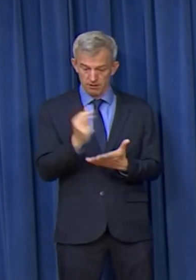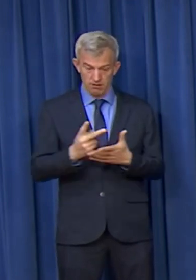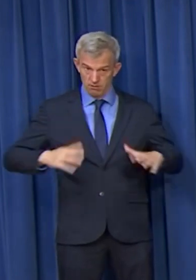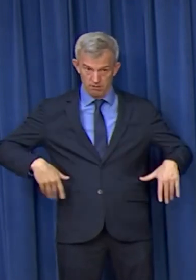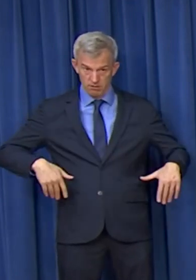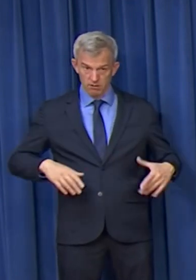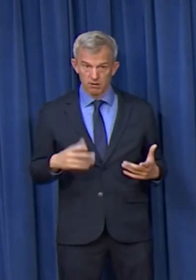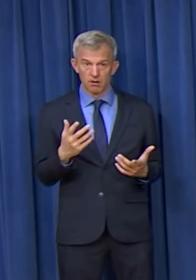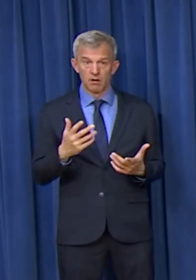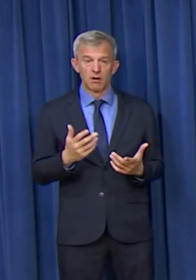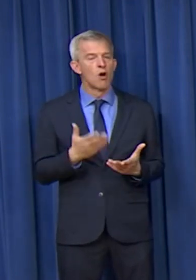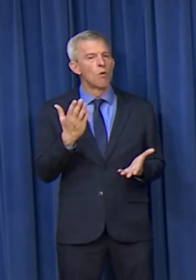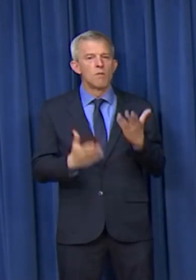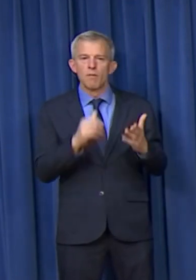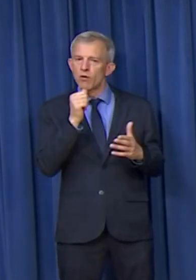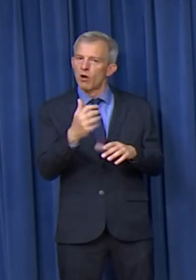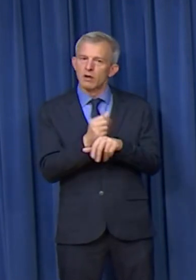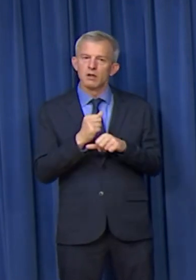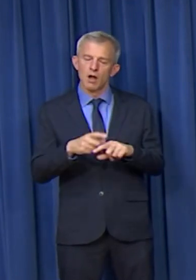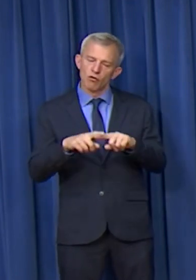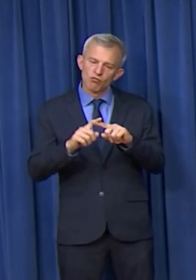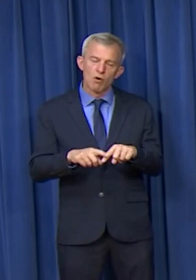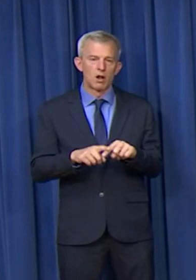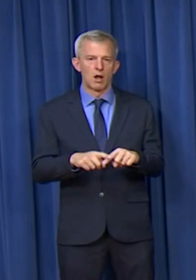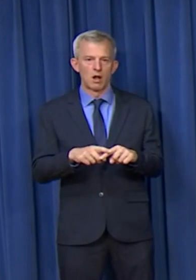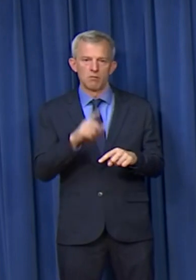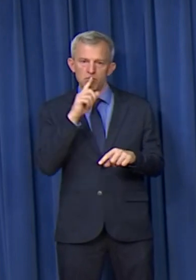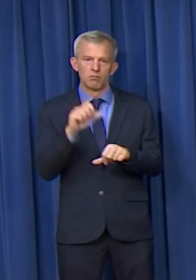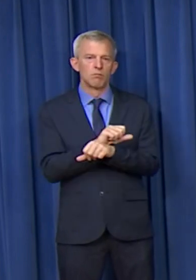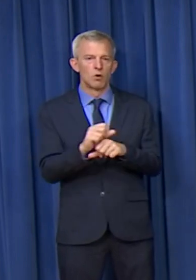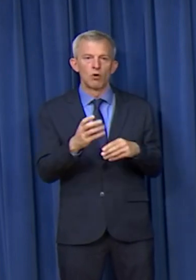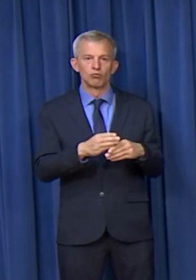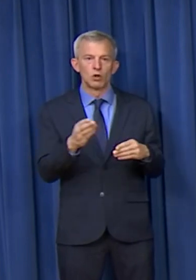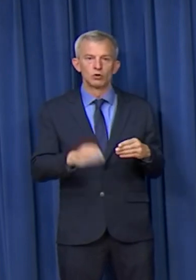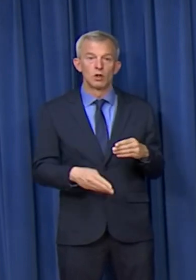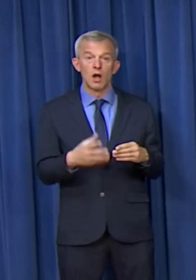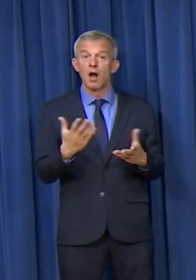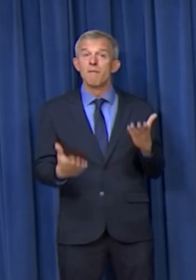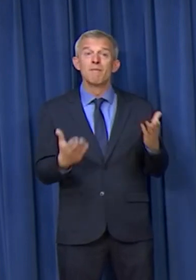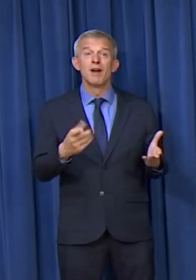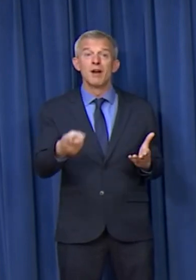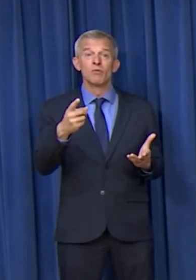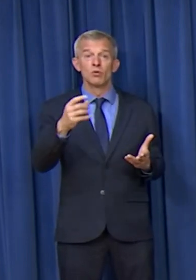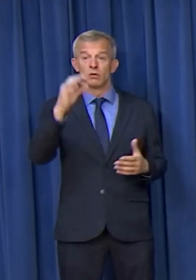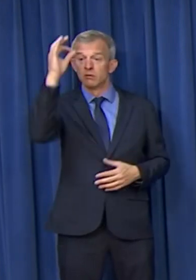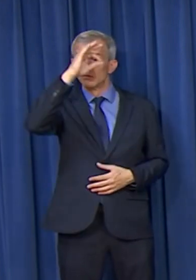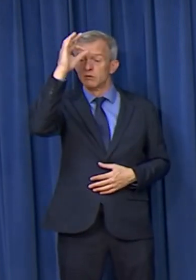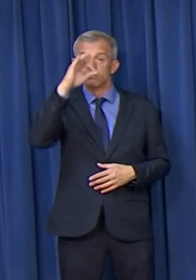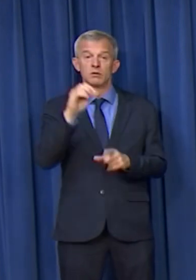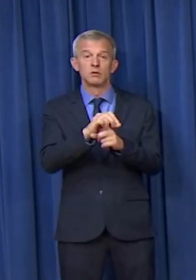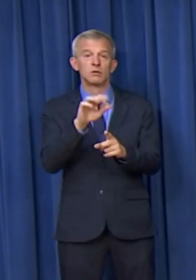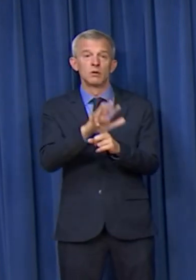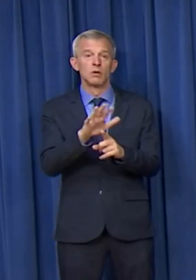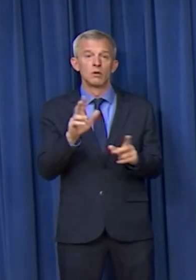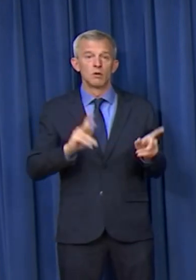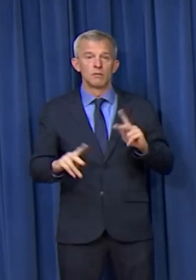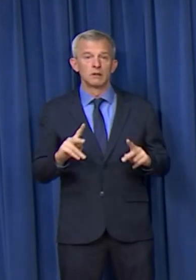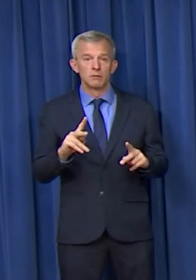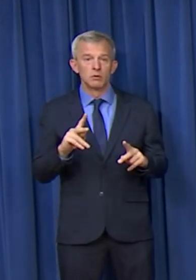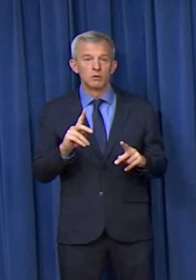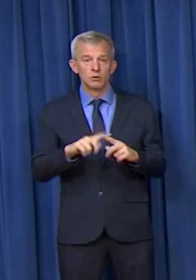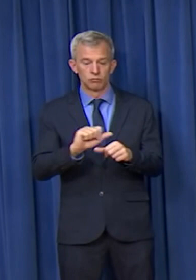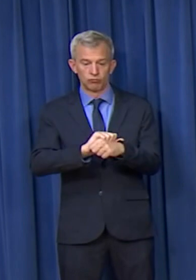they may not get reliable results, and they may unknowingly expose others to this